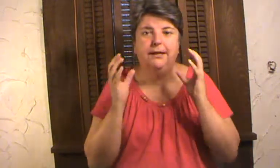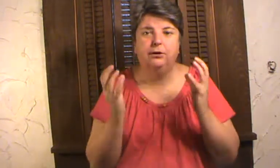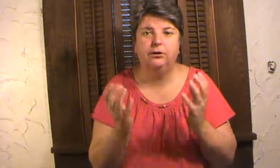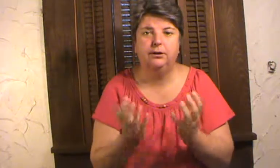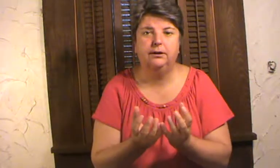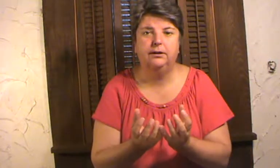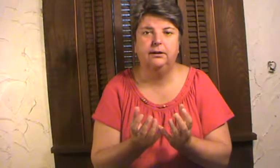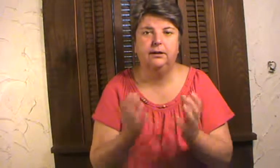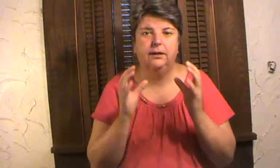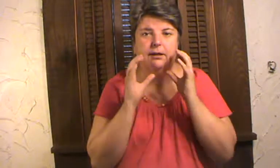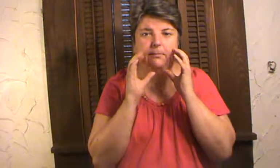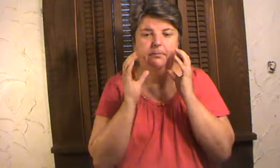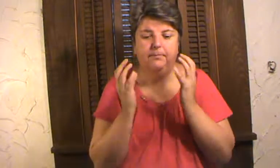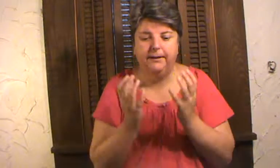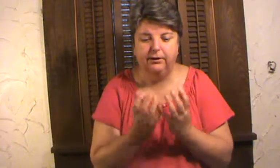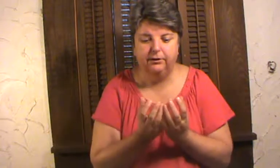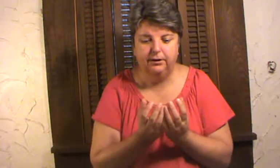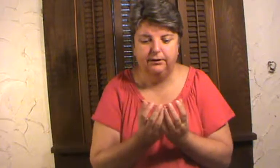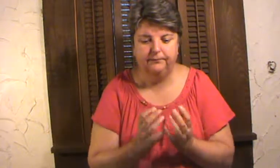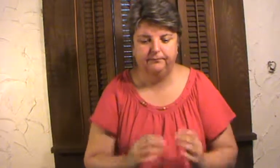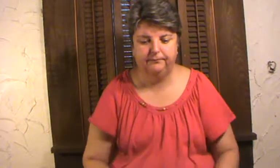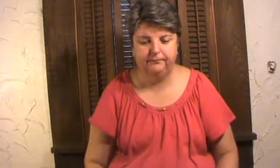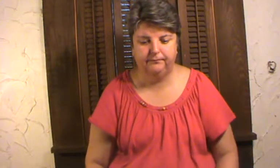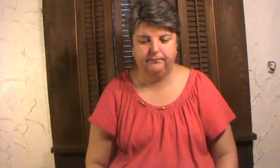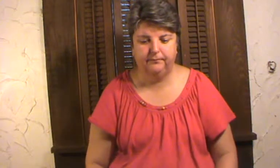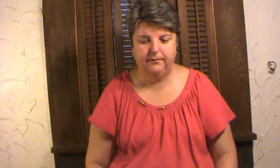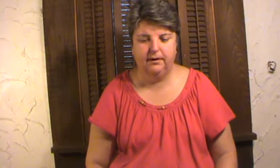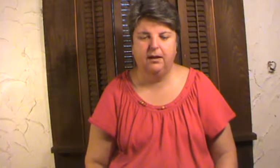Beard, beard.